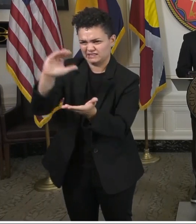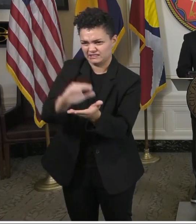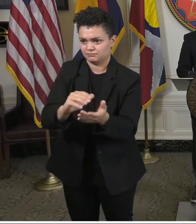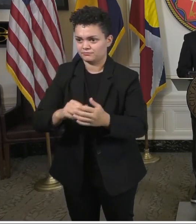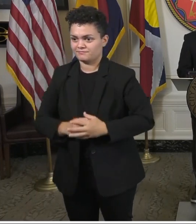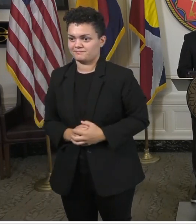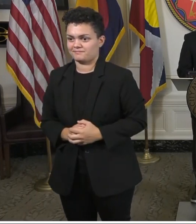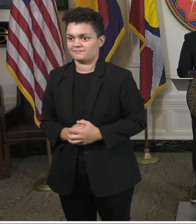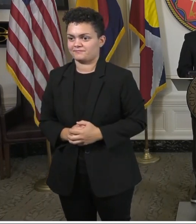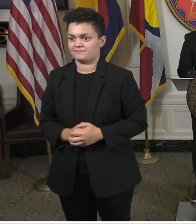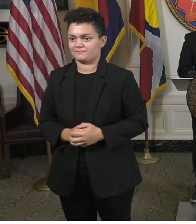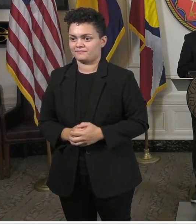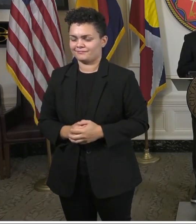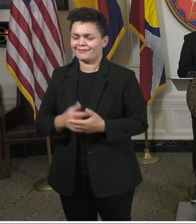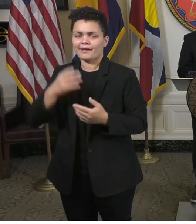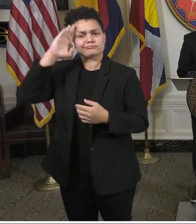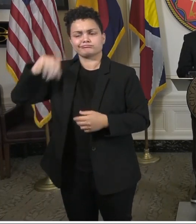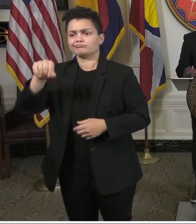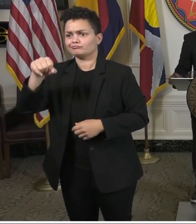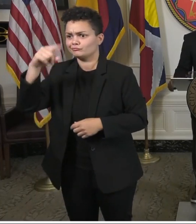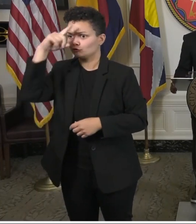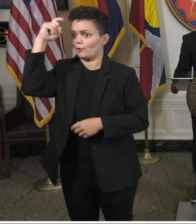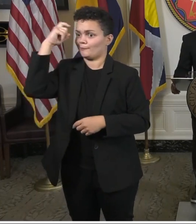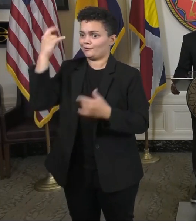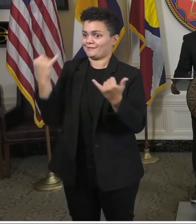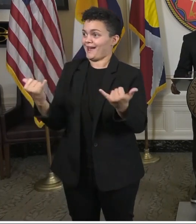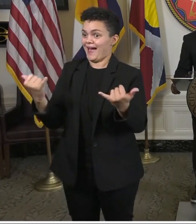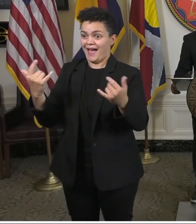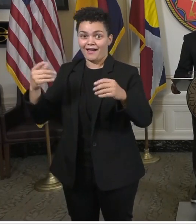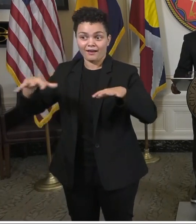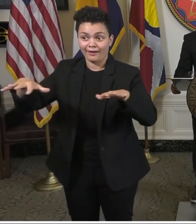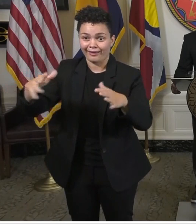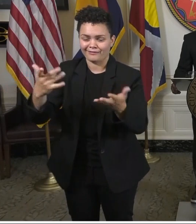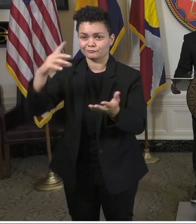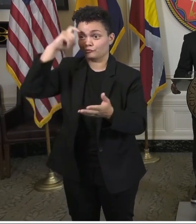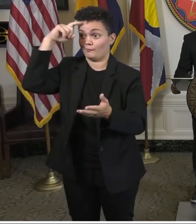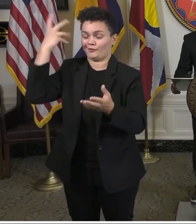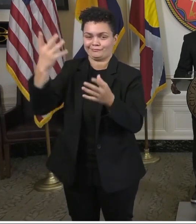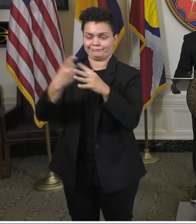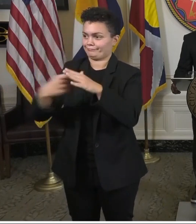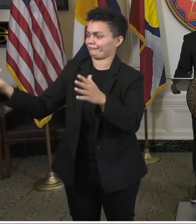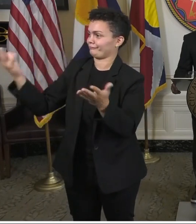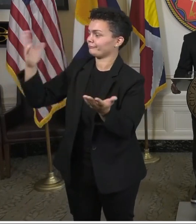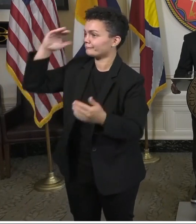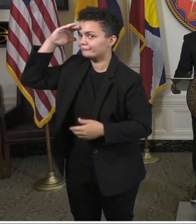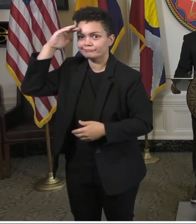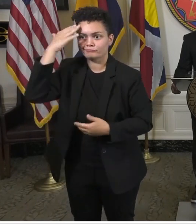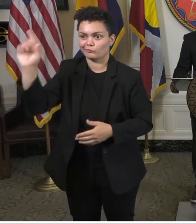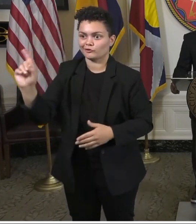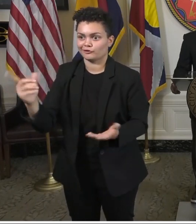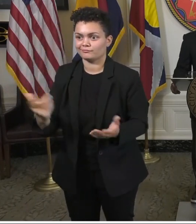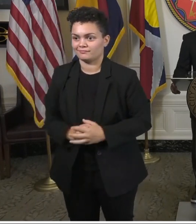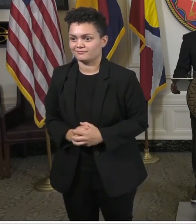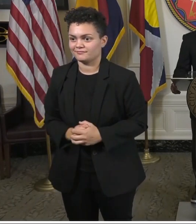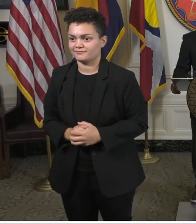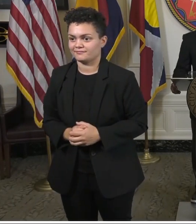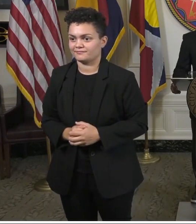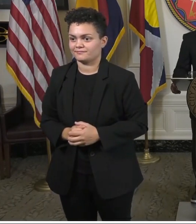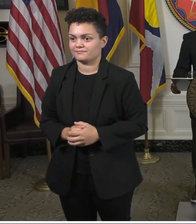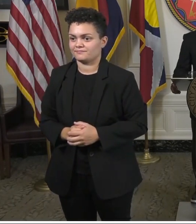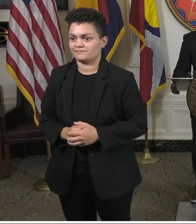the course now because we've got our kids going back to school. And we know we are cautious, we're